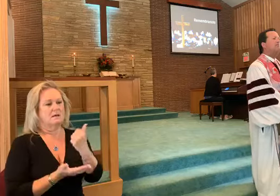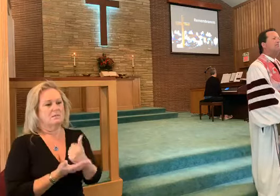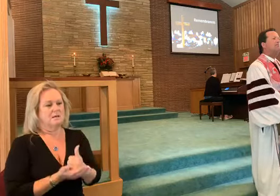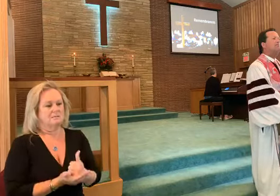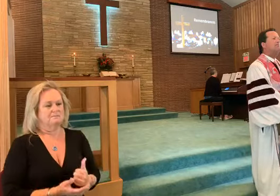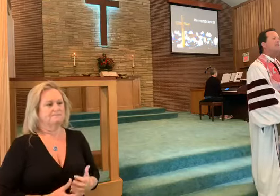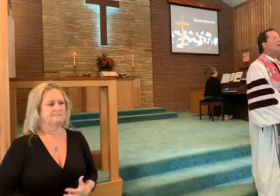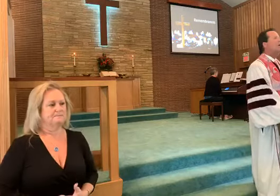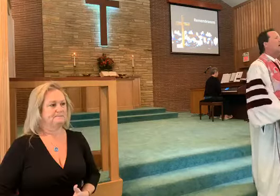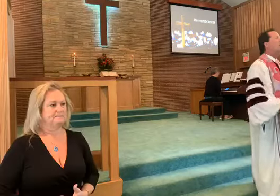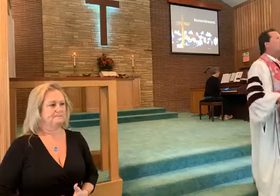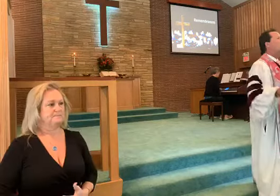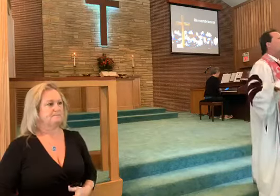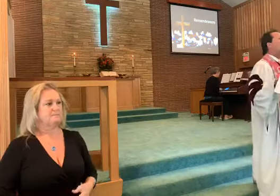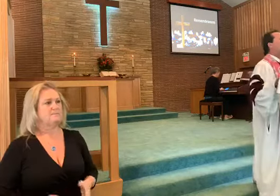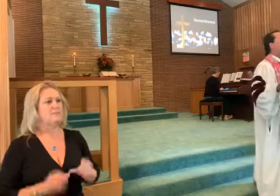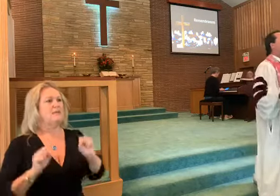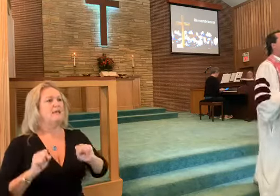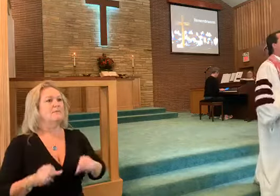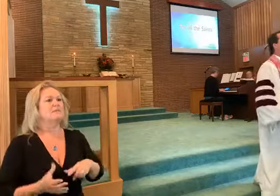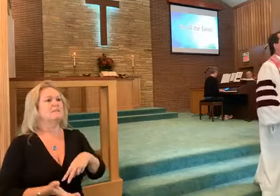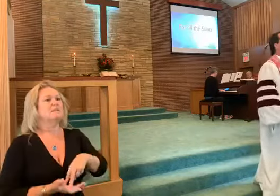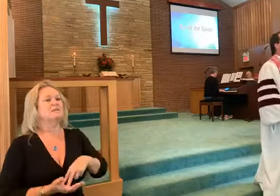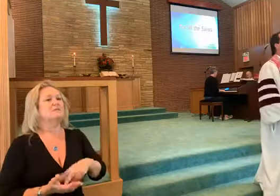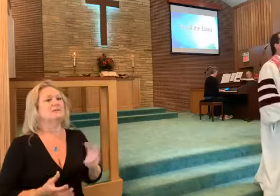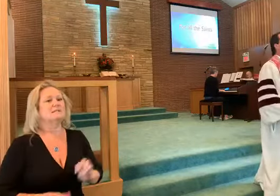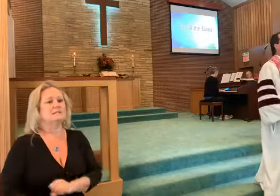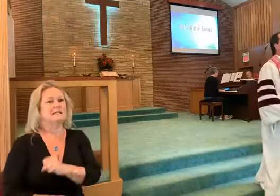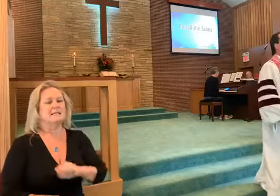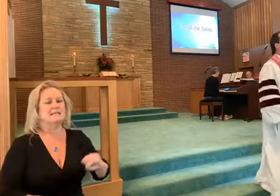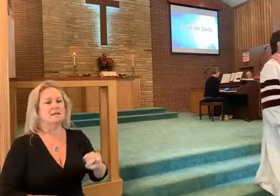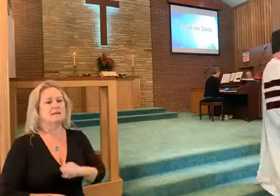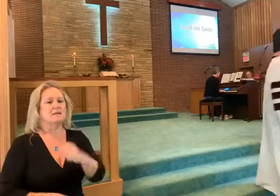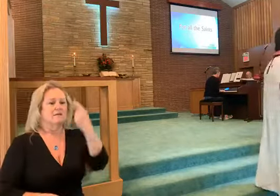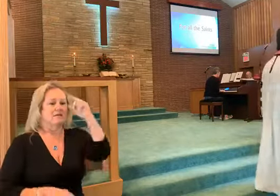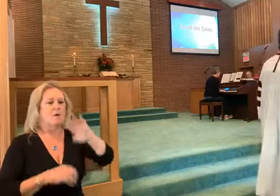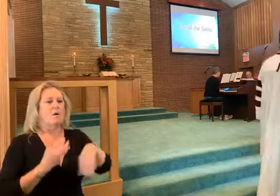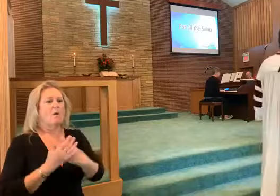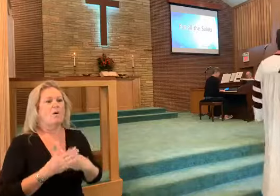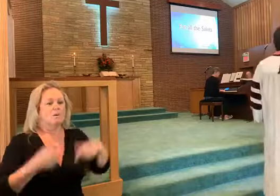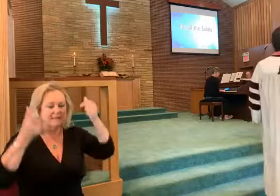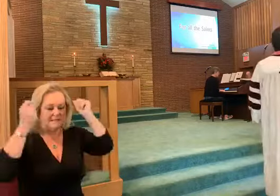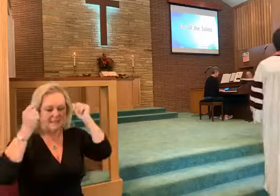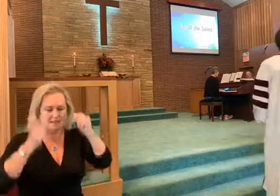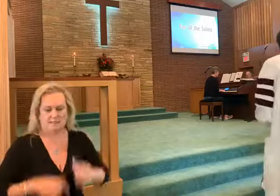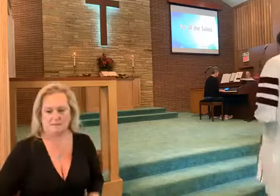Amen. As you're able, would you stand as we sing for all the saints?